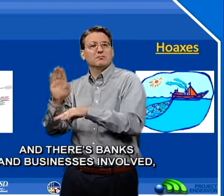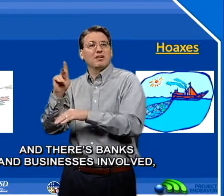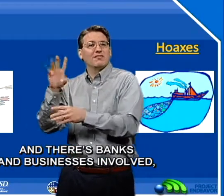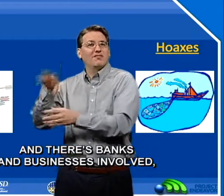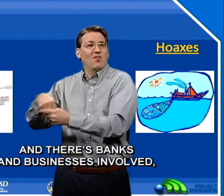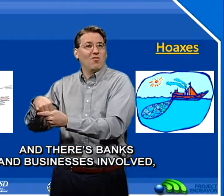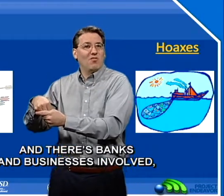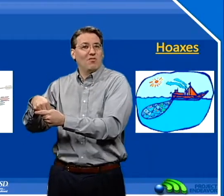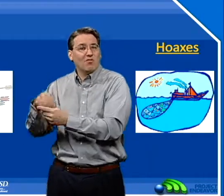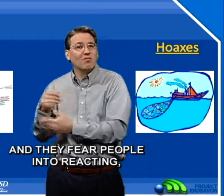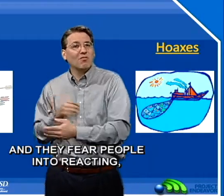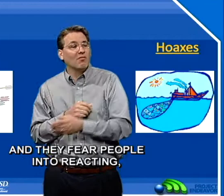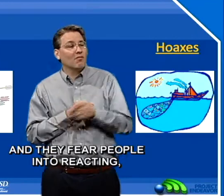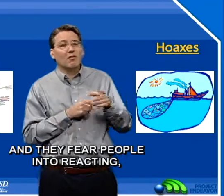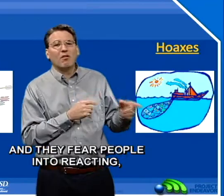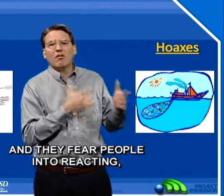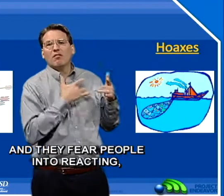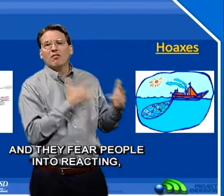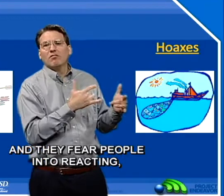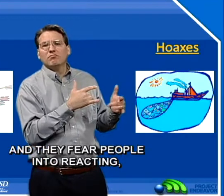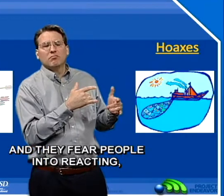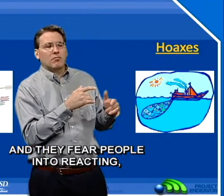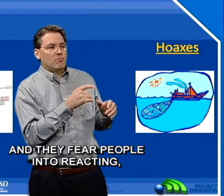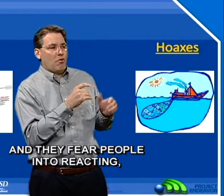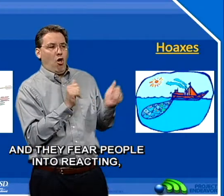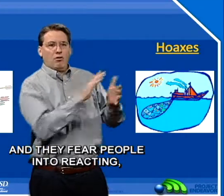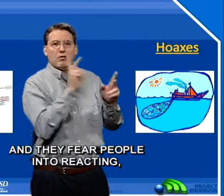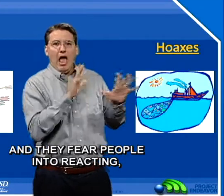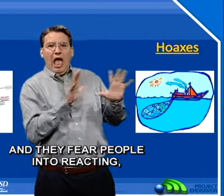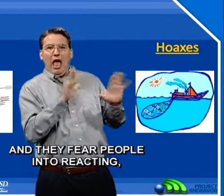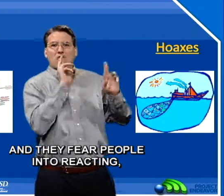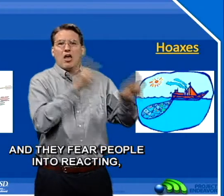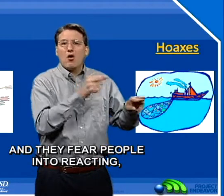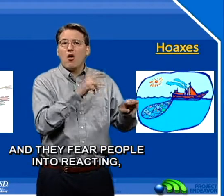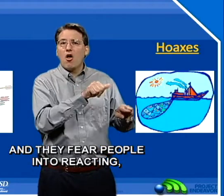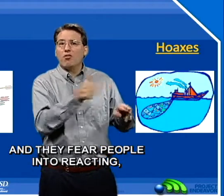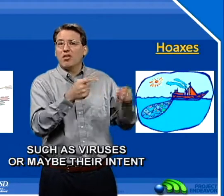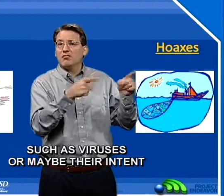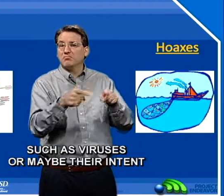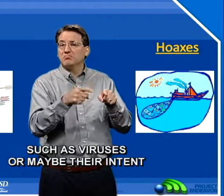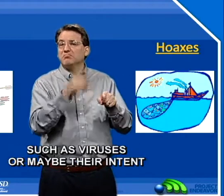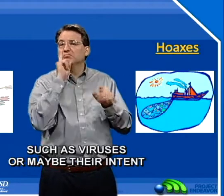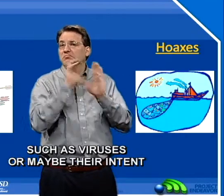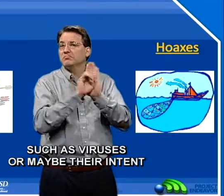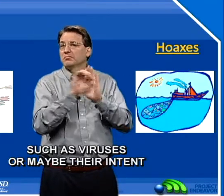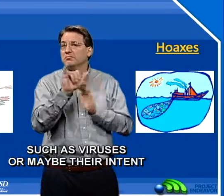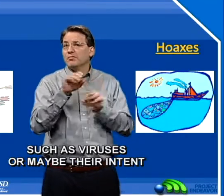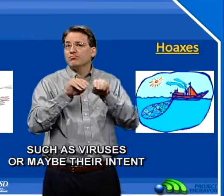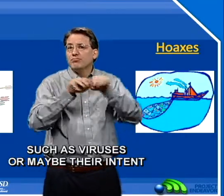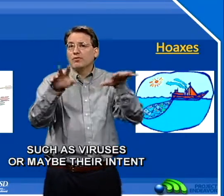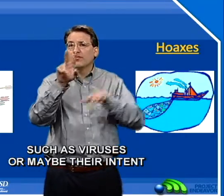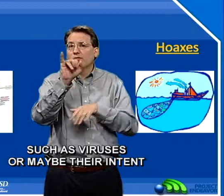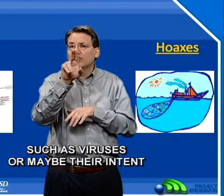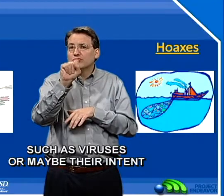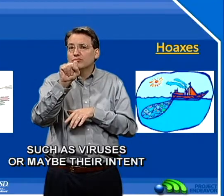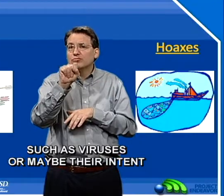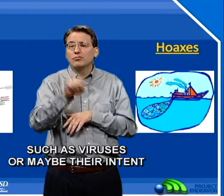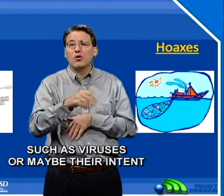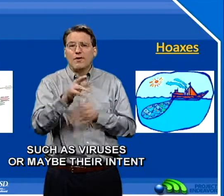involved, and they fear people into reacting, such as viruses, or maybe